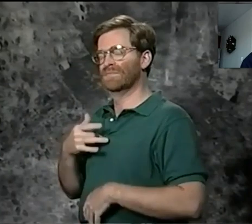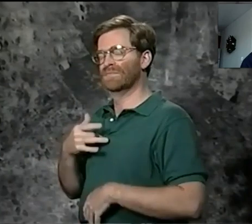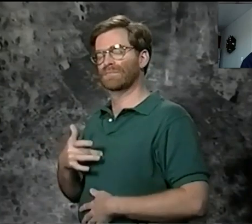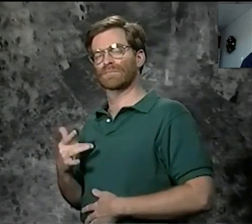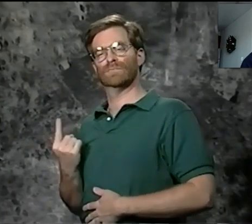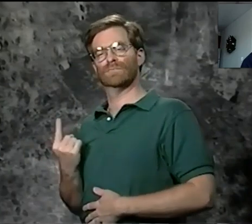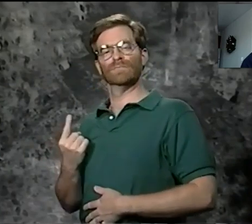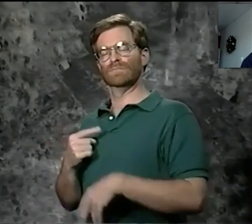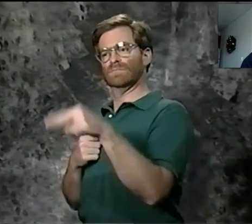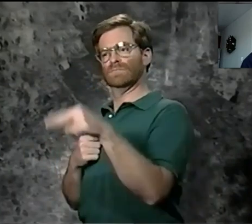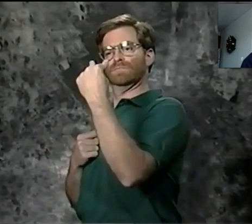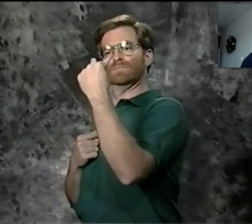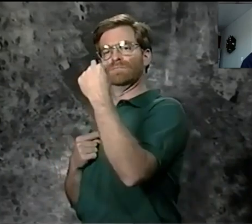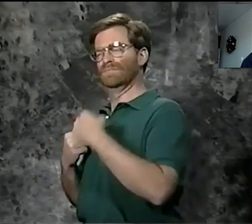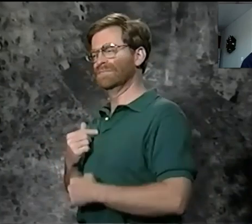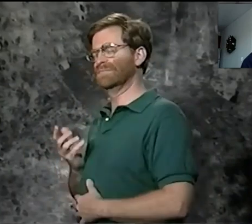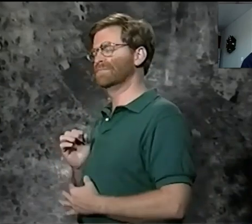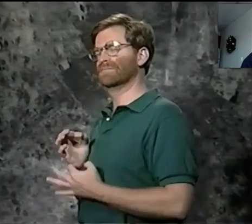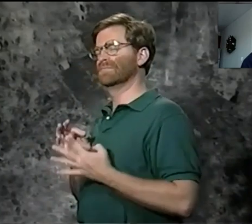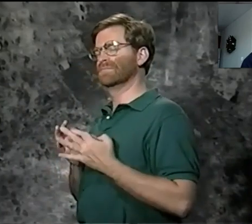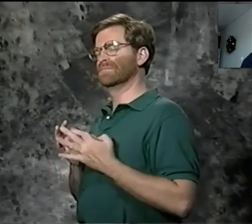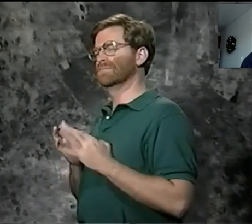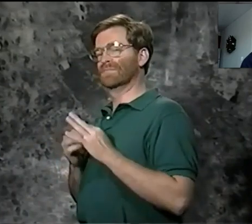And a person just starts staring at us, and